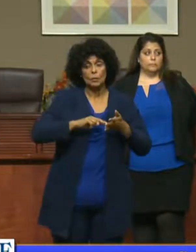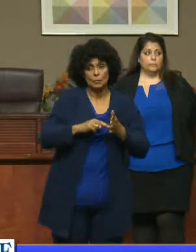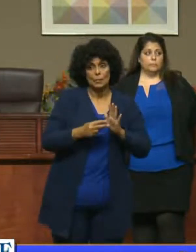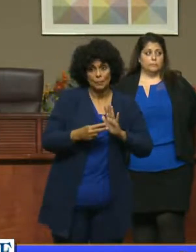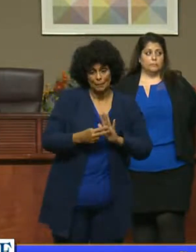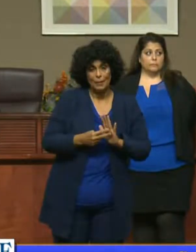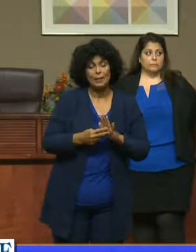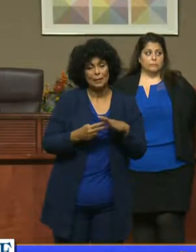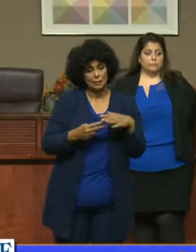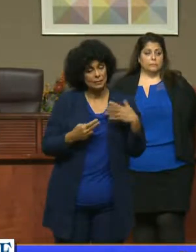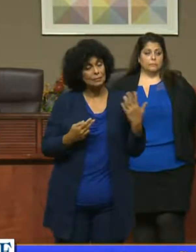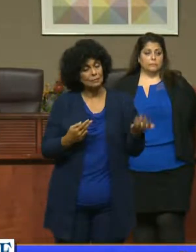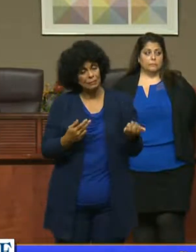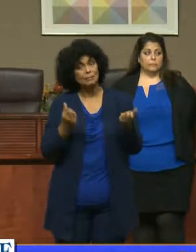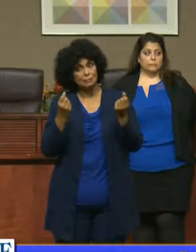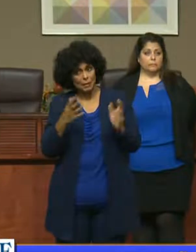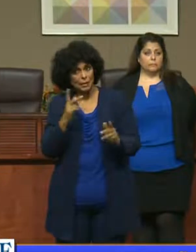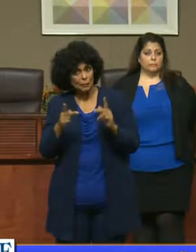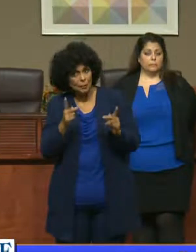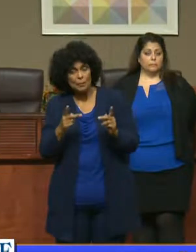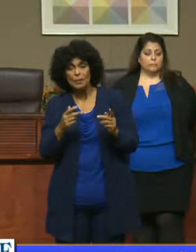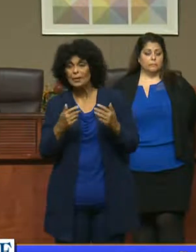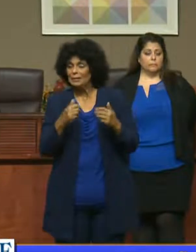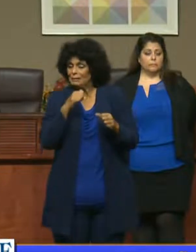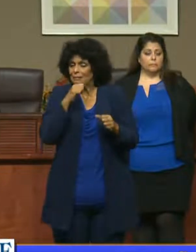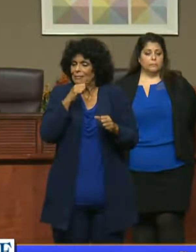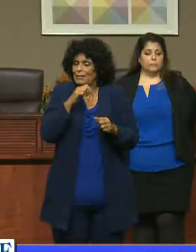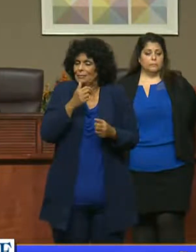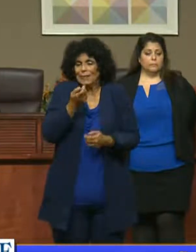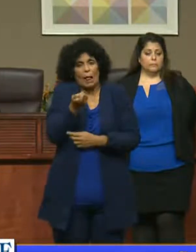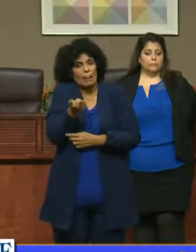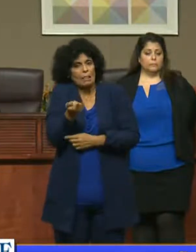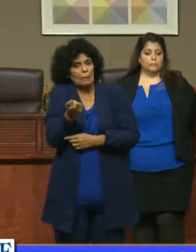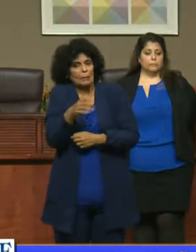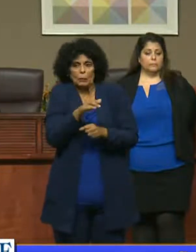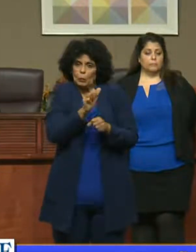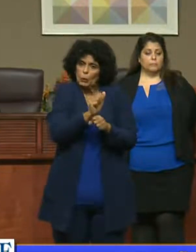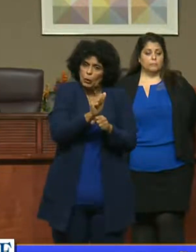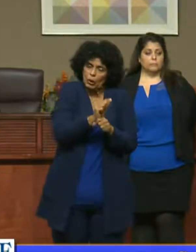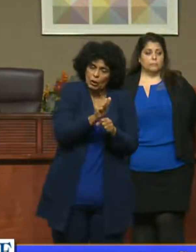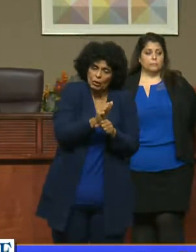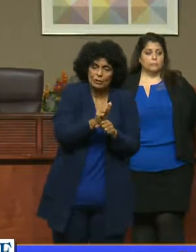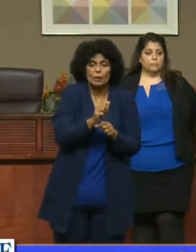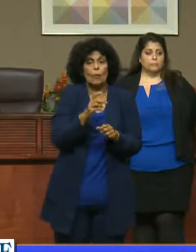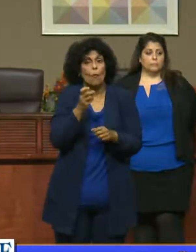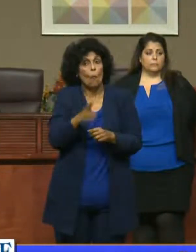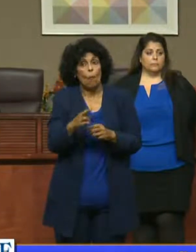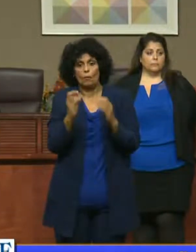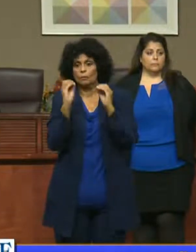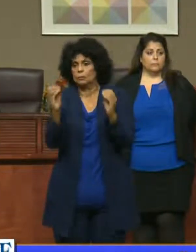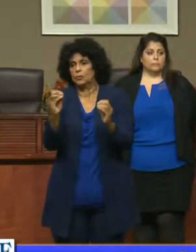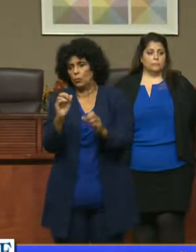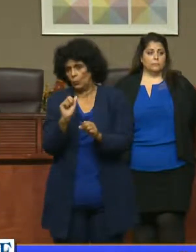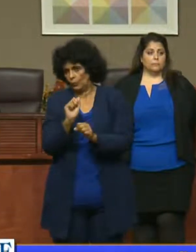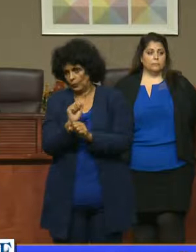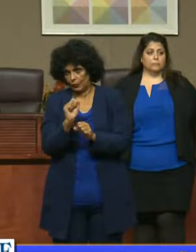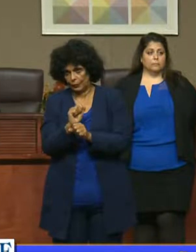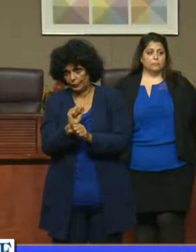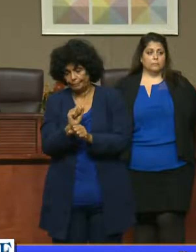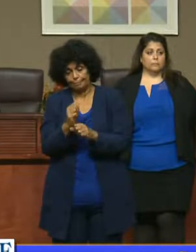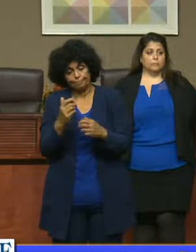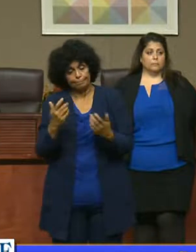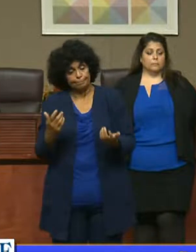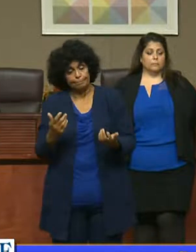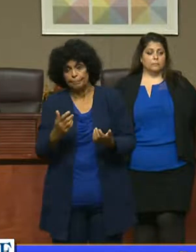be underemployed or unemployed as a result of the current experiences that we're having. It's